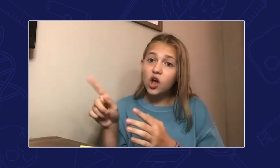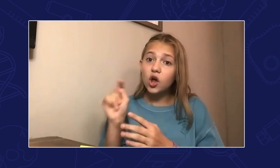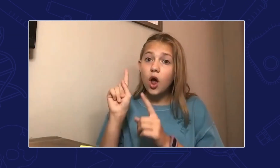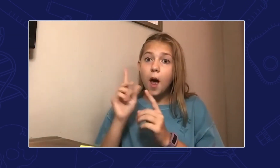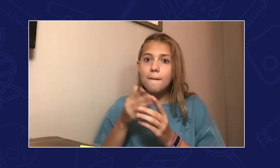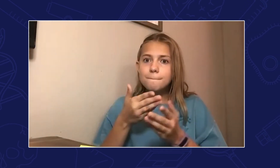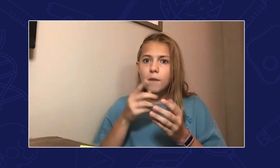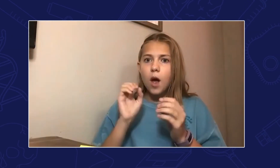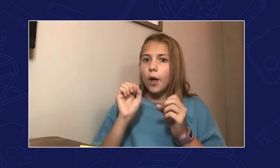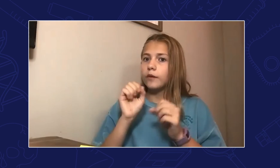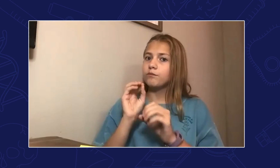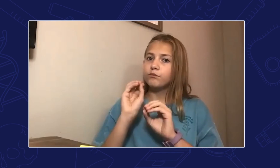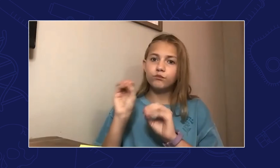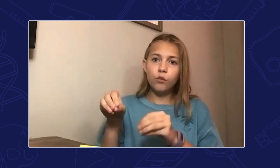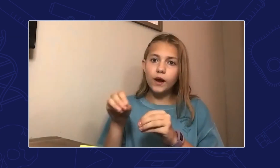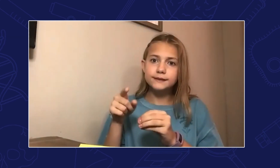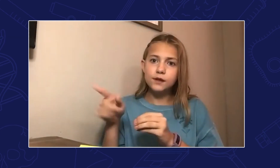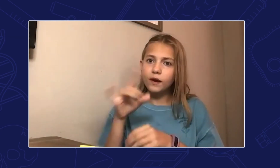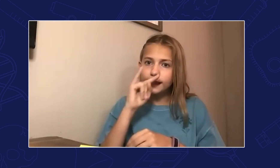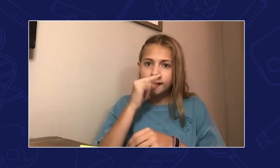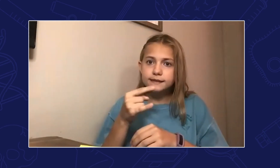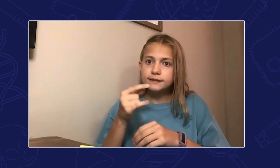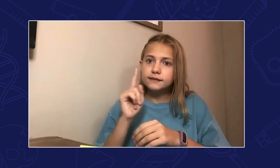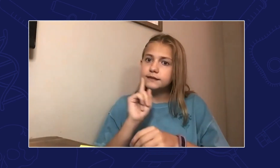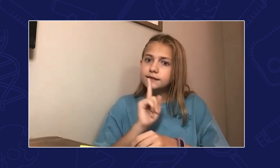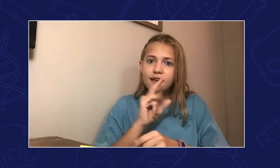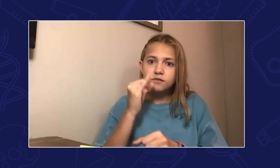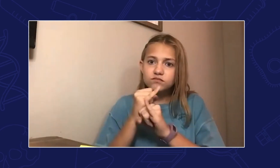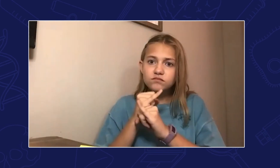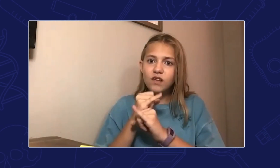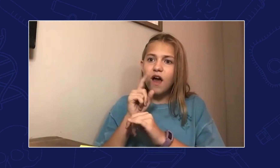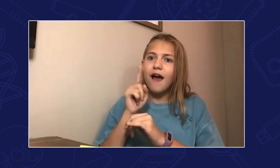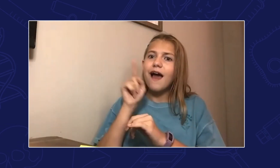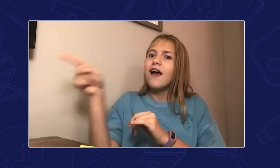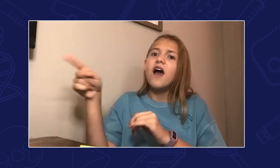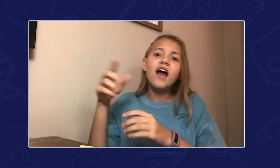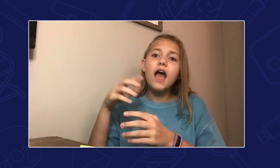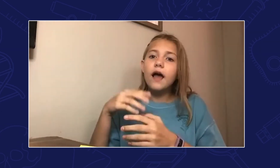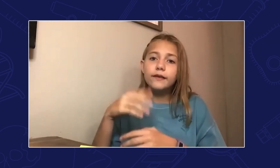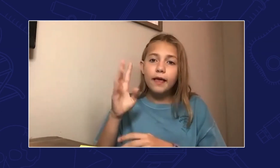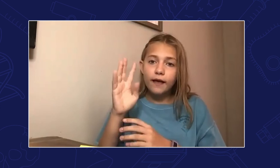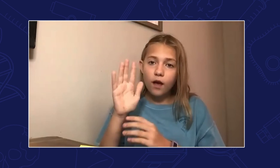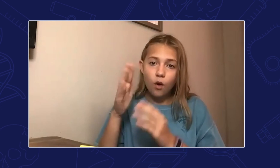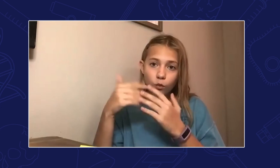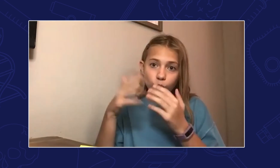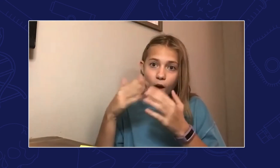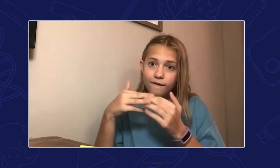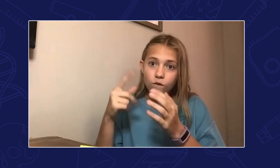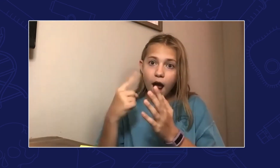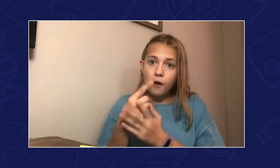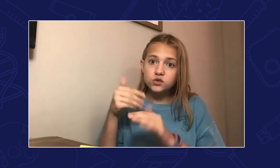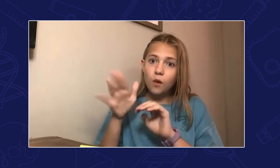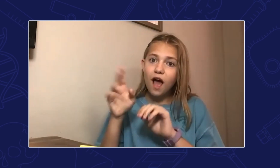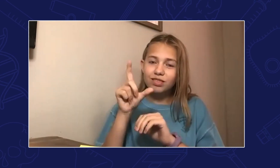So some parents prefer that and put their kids in deaf schools, however many hours away.